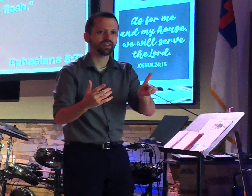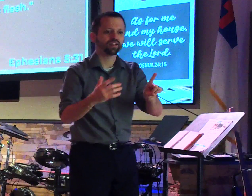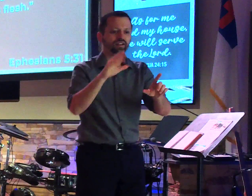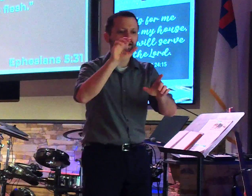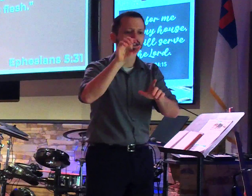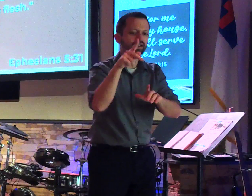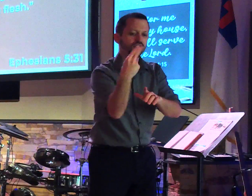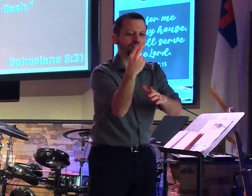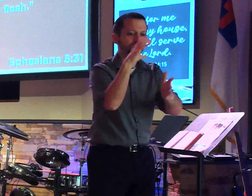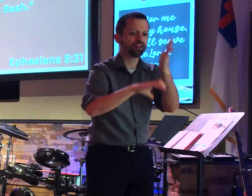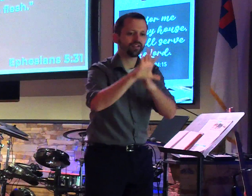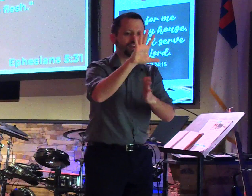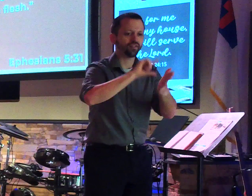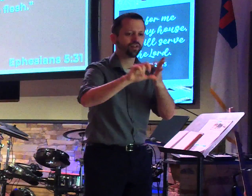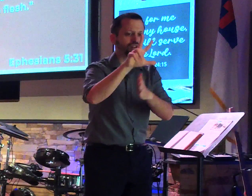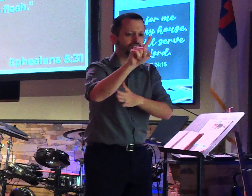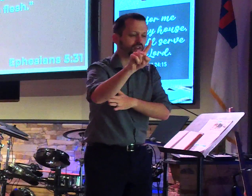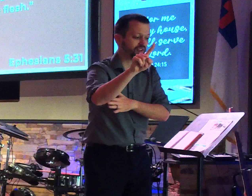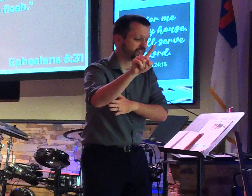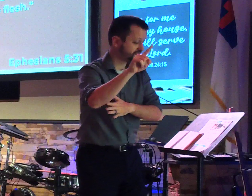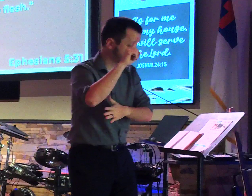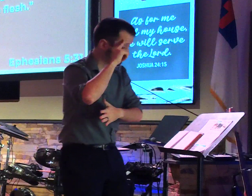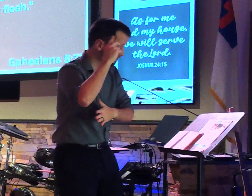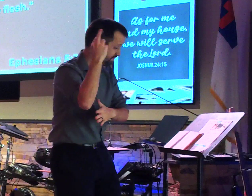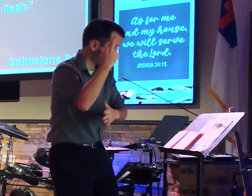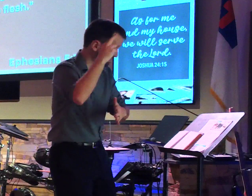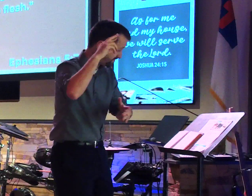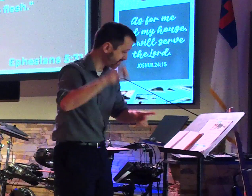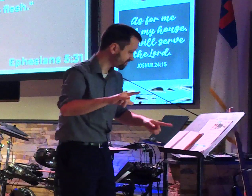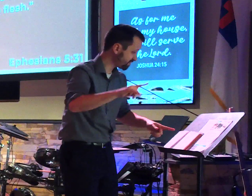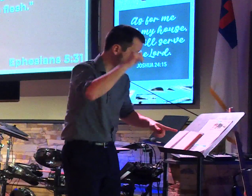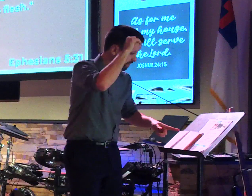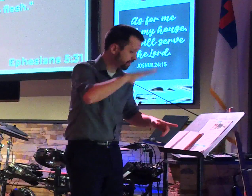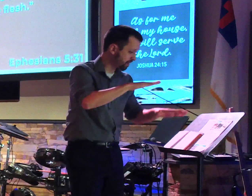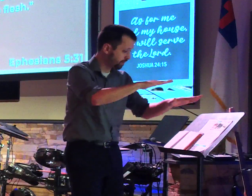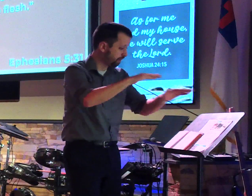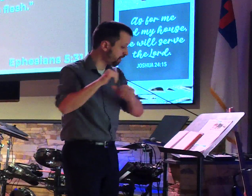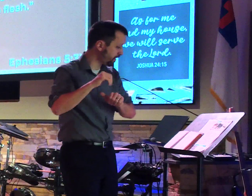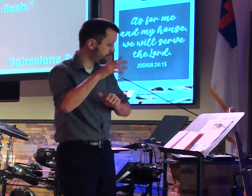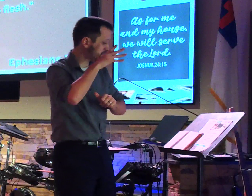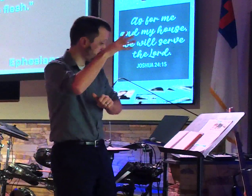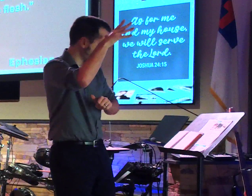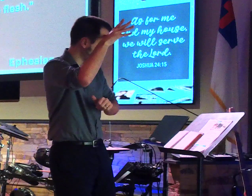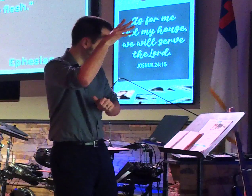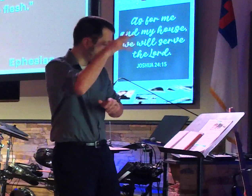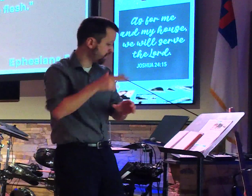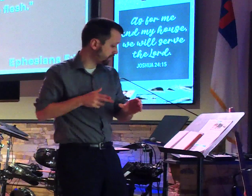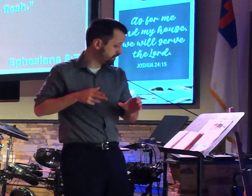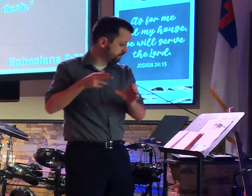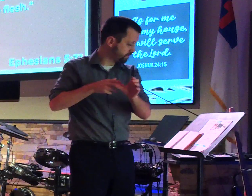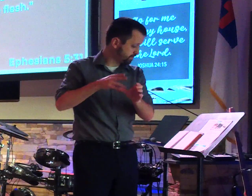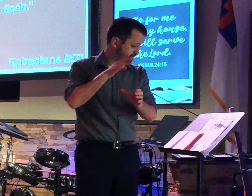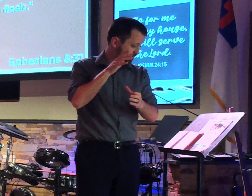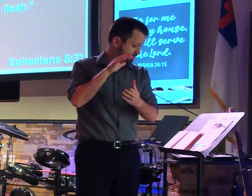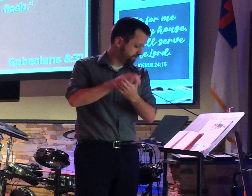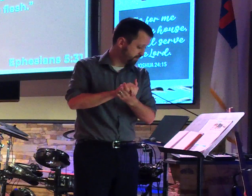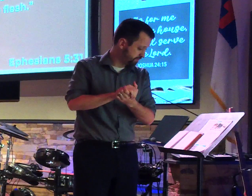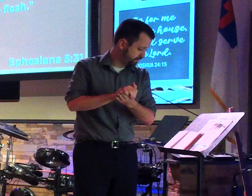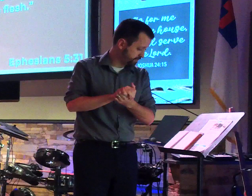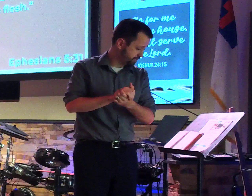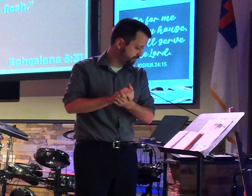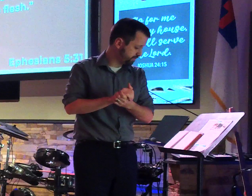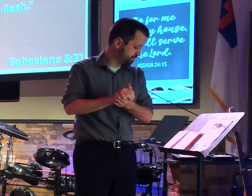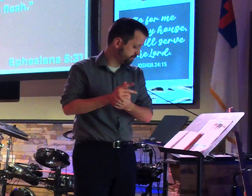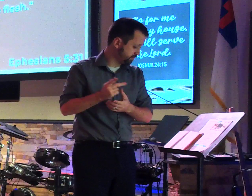says there, for this reason, a man shall leave his father and mother and shall be joined to his wife, and the